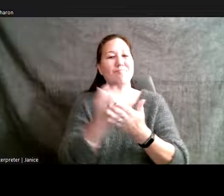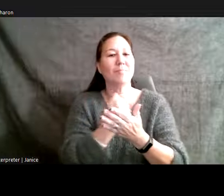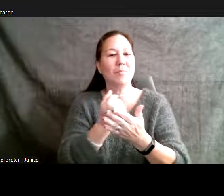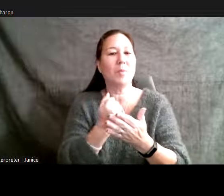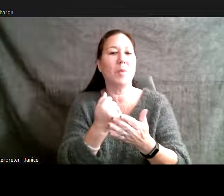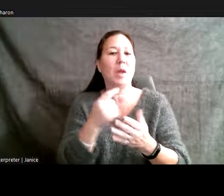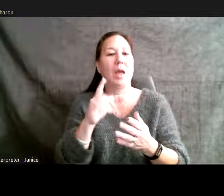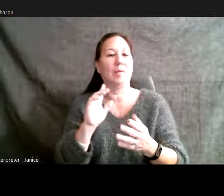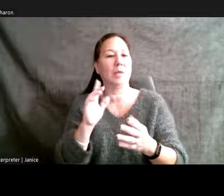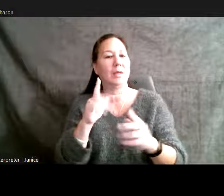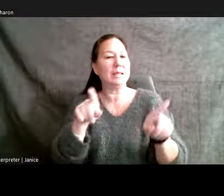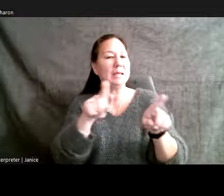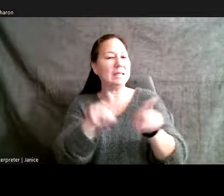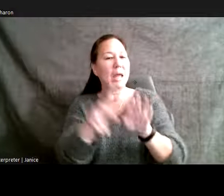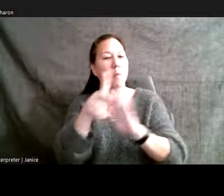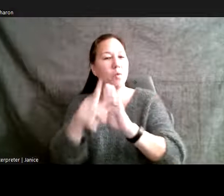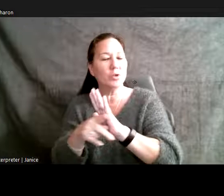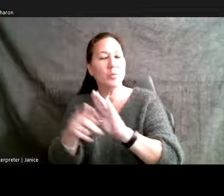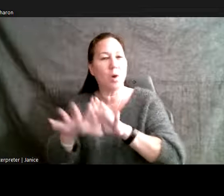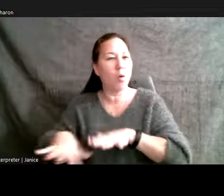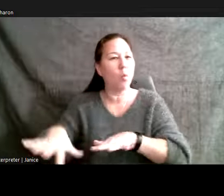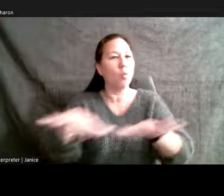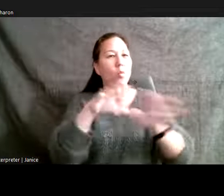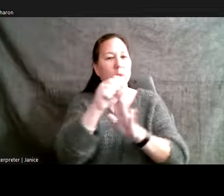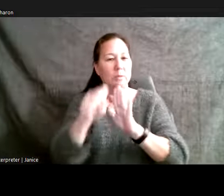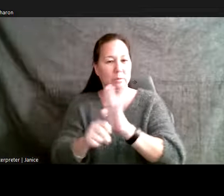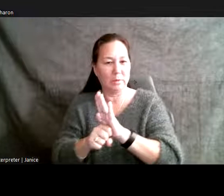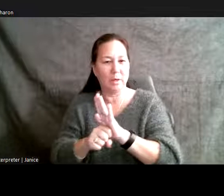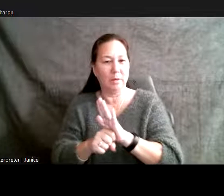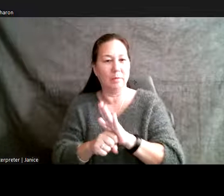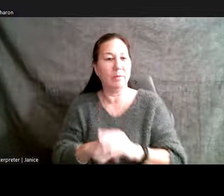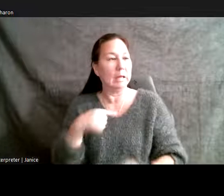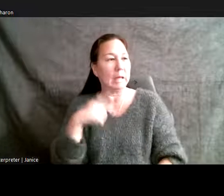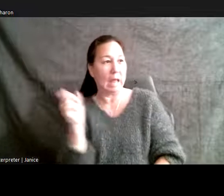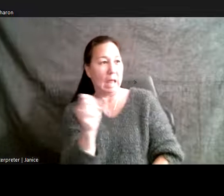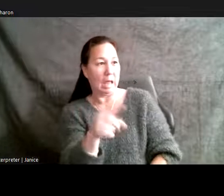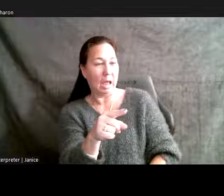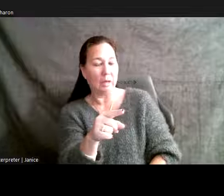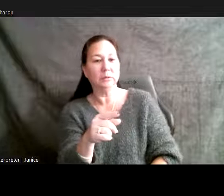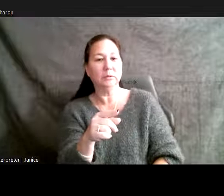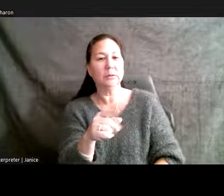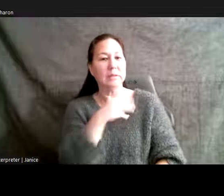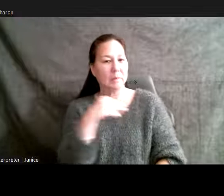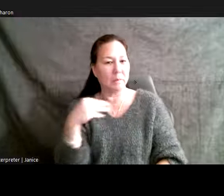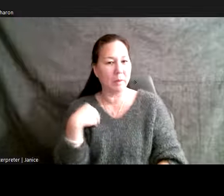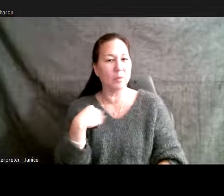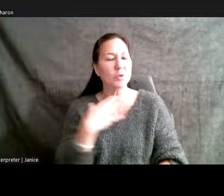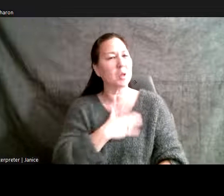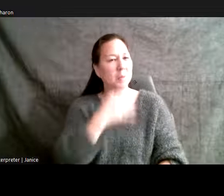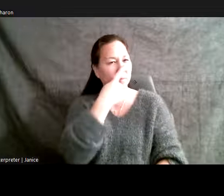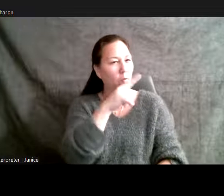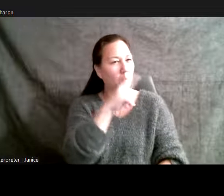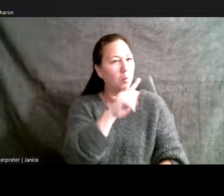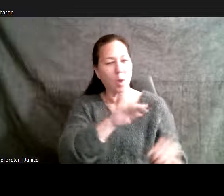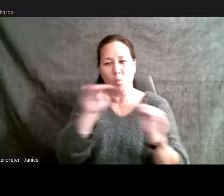Commonwealth. Can I ask the members of the Council to please put your name into the chat just so that we